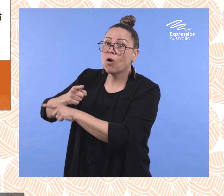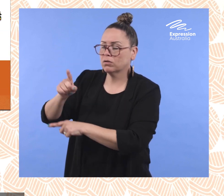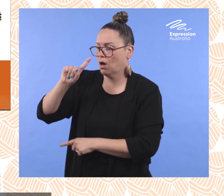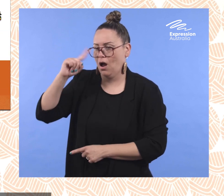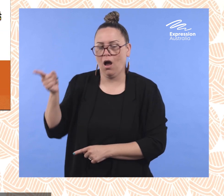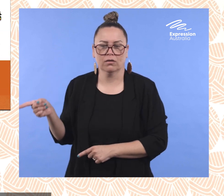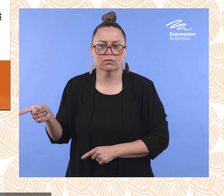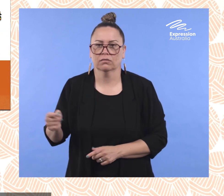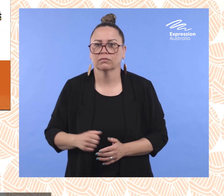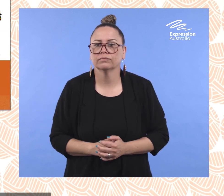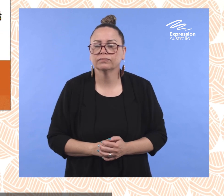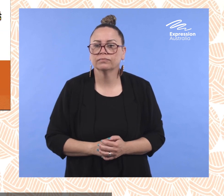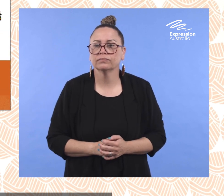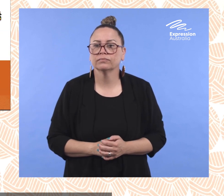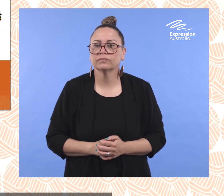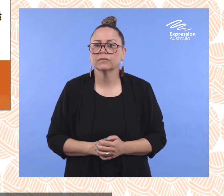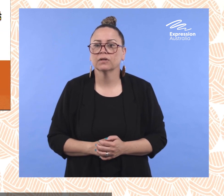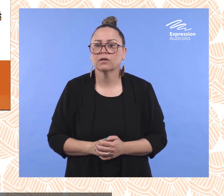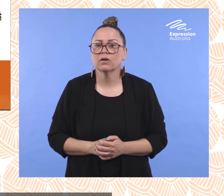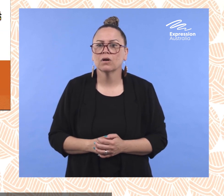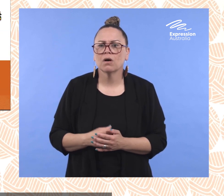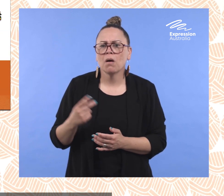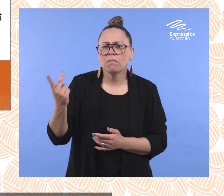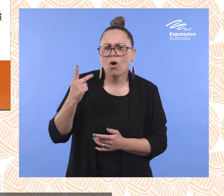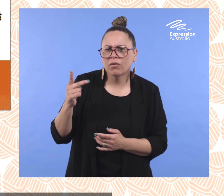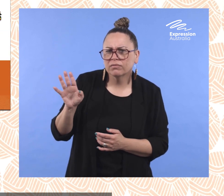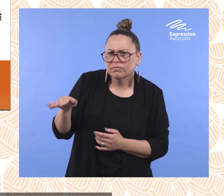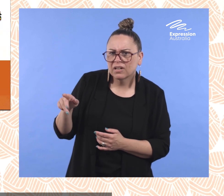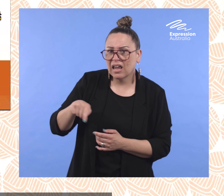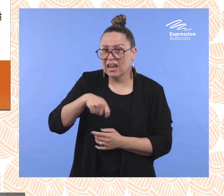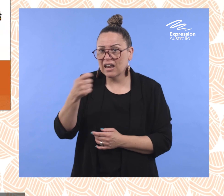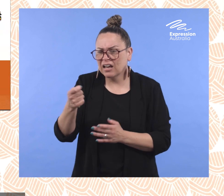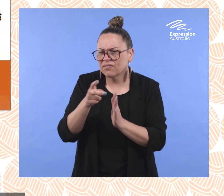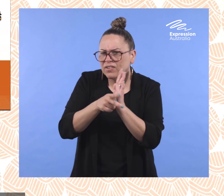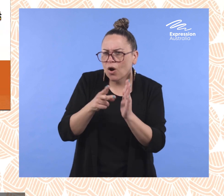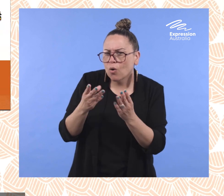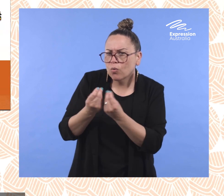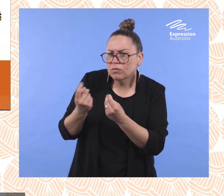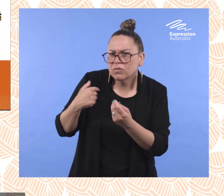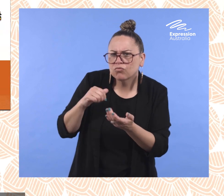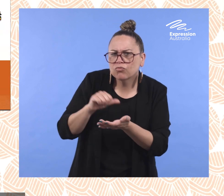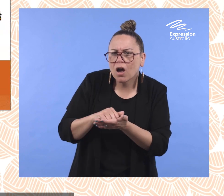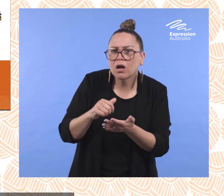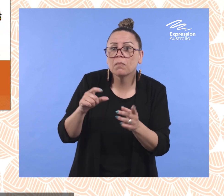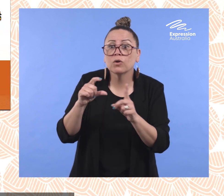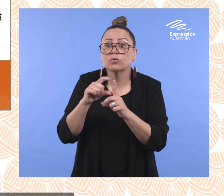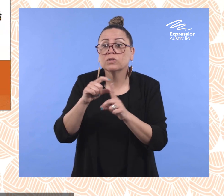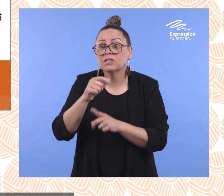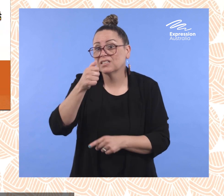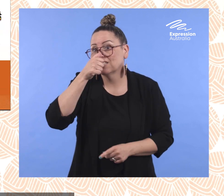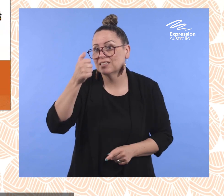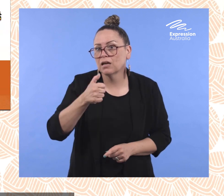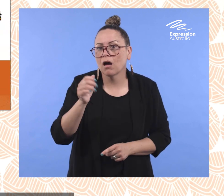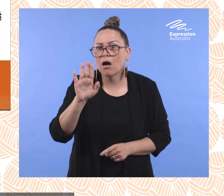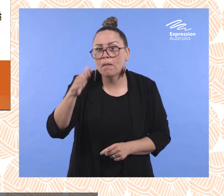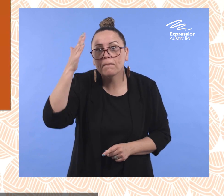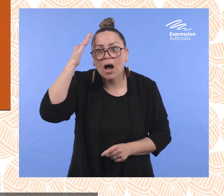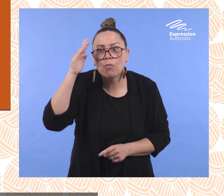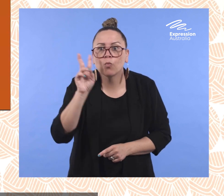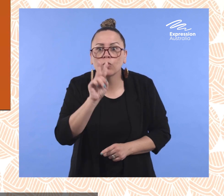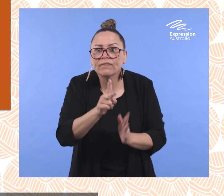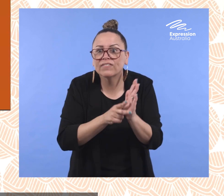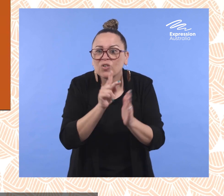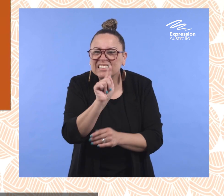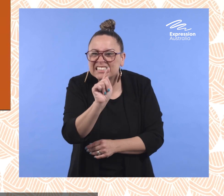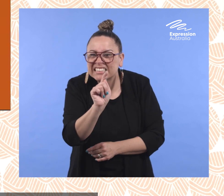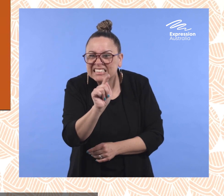So, Aunty Munya, I think you might have shared this next video with me, but also my 16-year-old daughter said, "Oh,